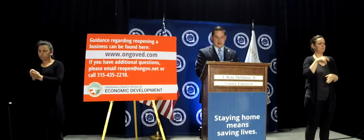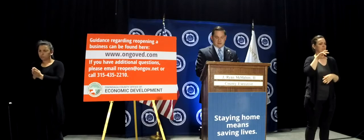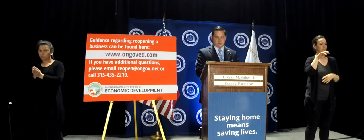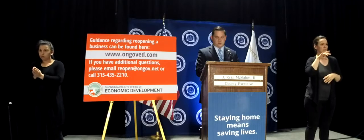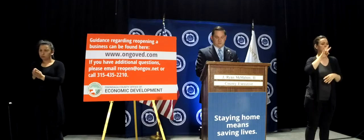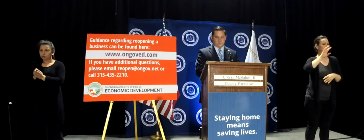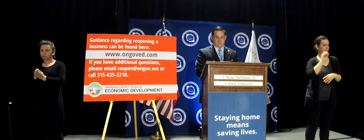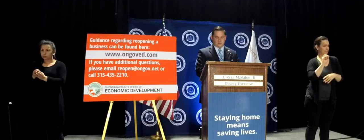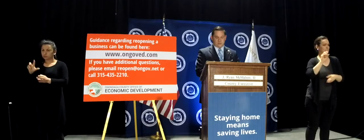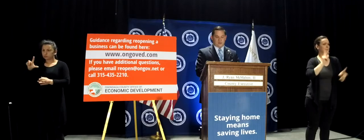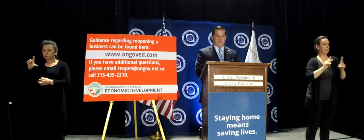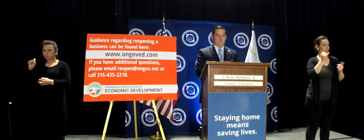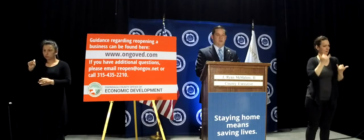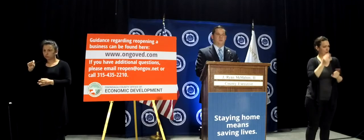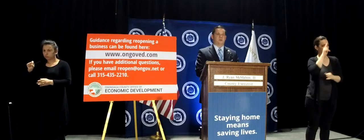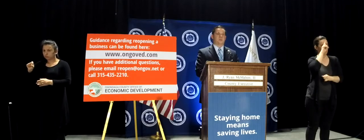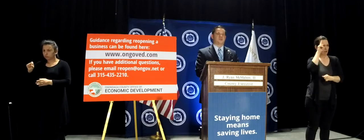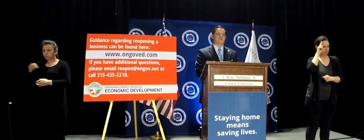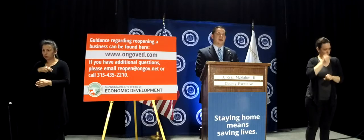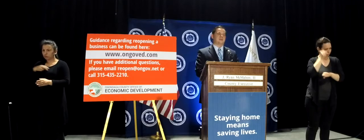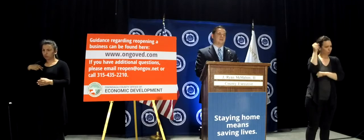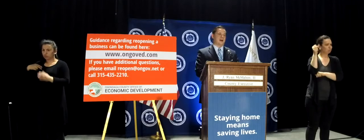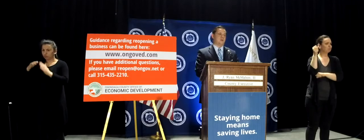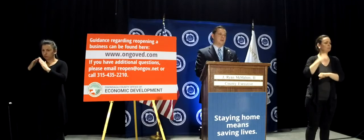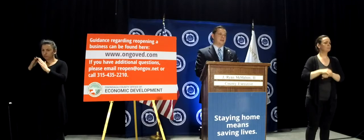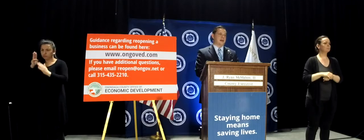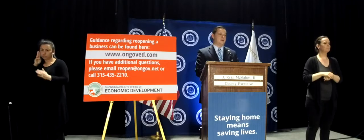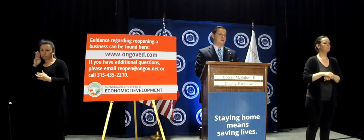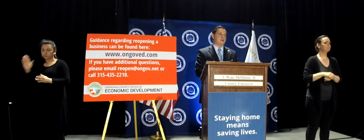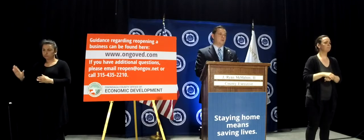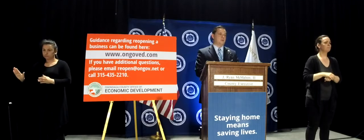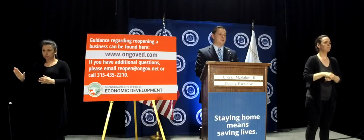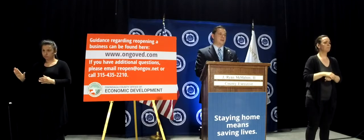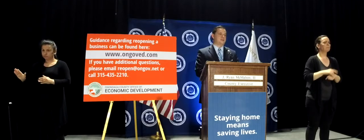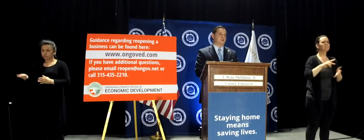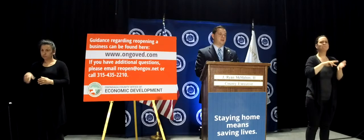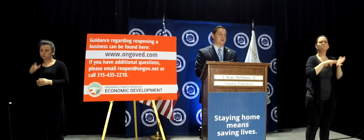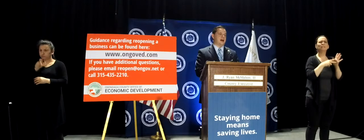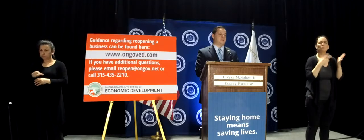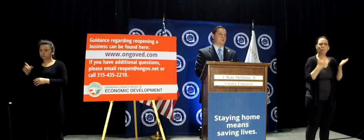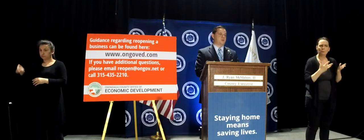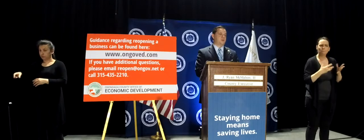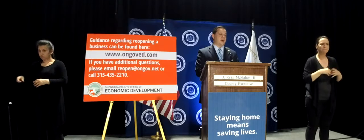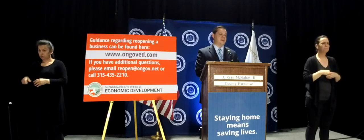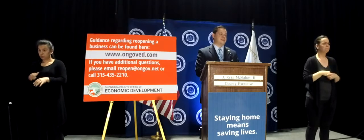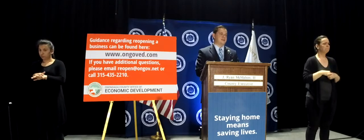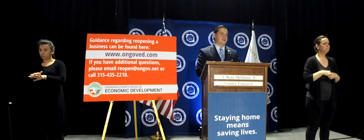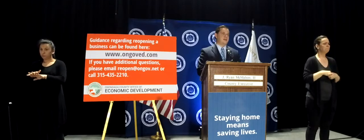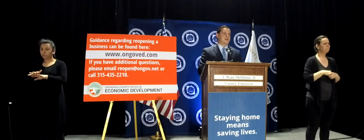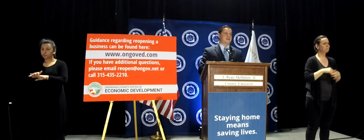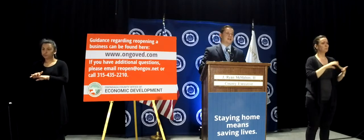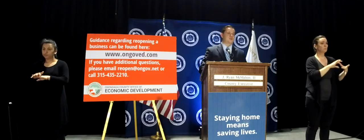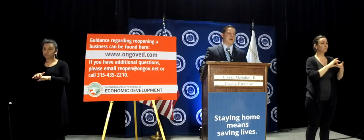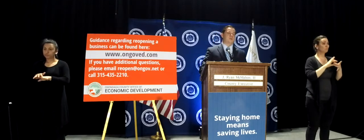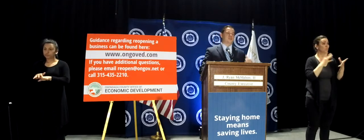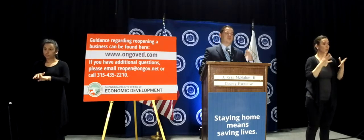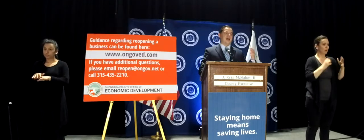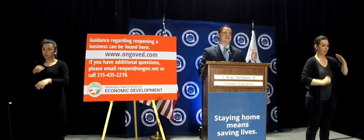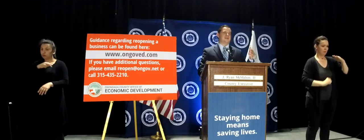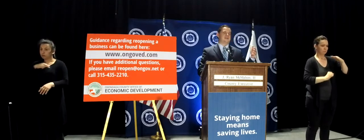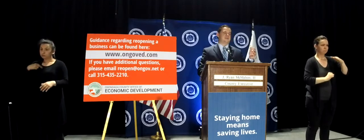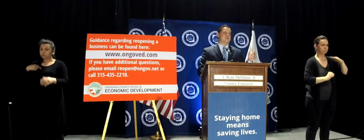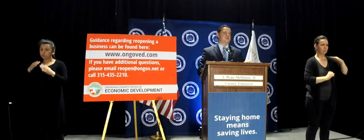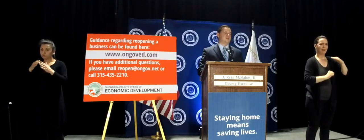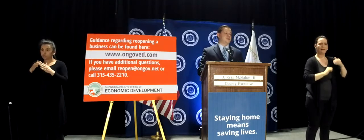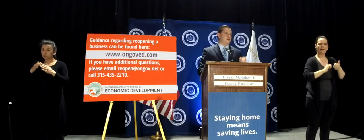individuals in the hospital. Give people a perspective on what that represents related to hospital capacity. That's why we